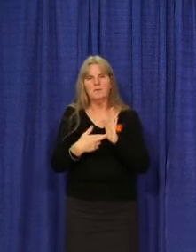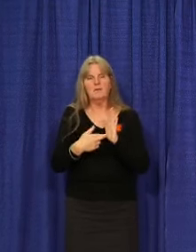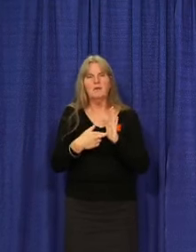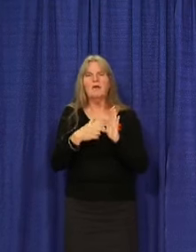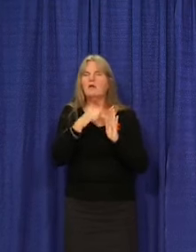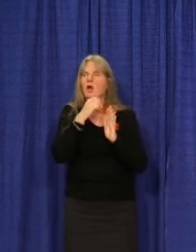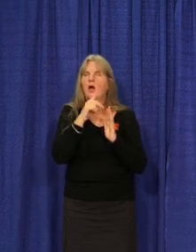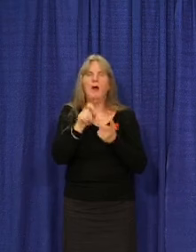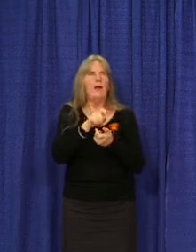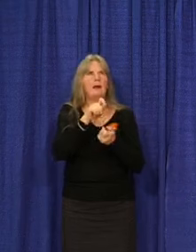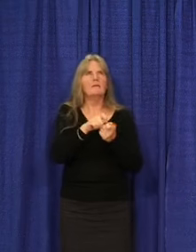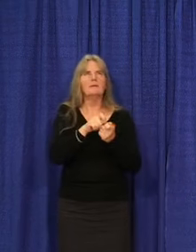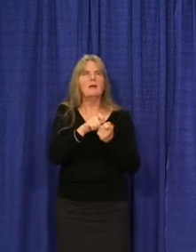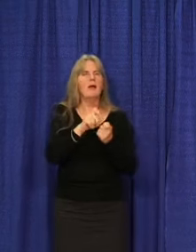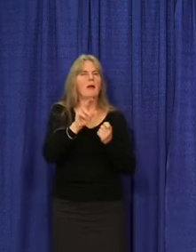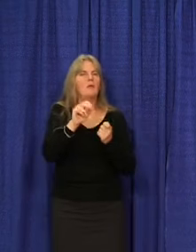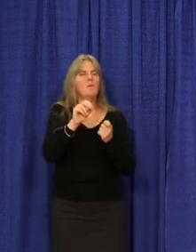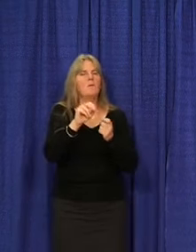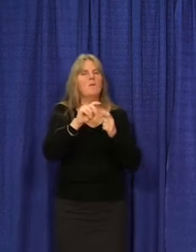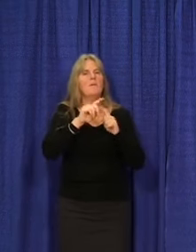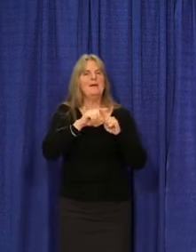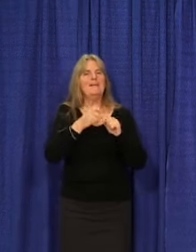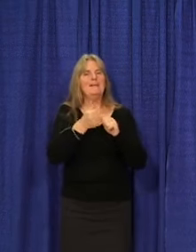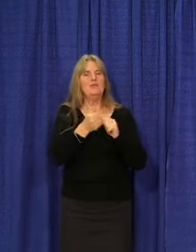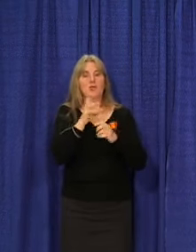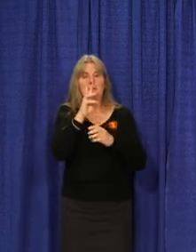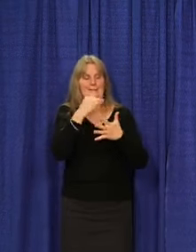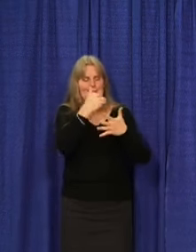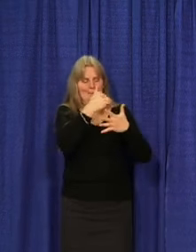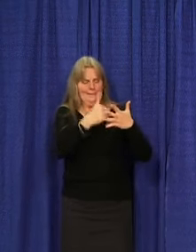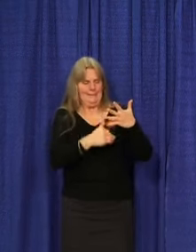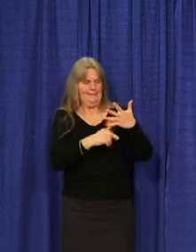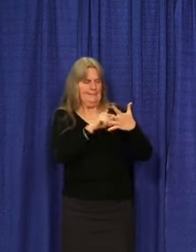precisely, but each of those categories